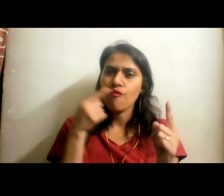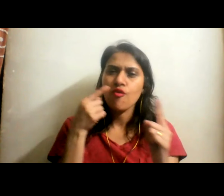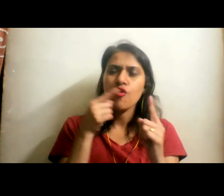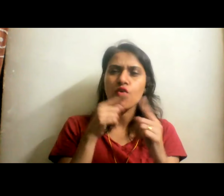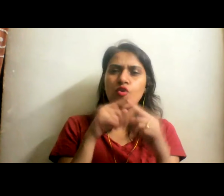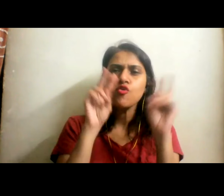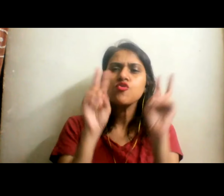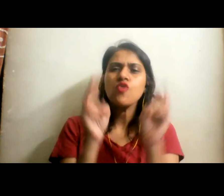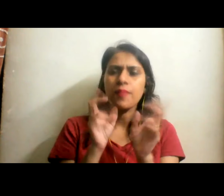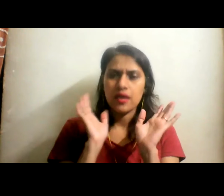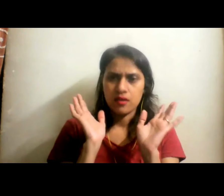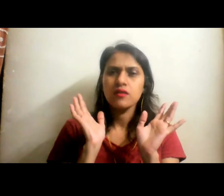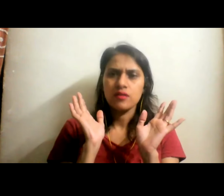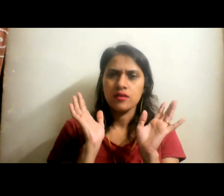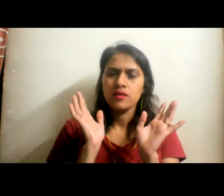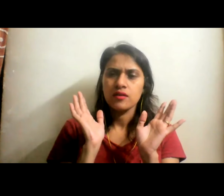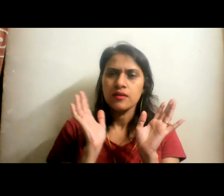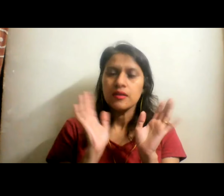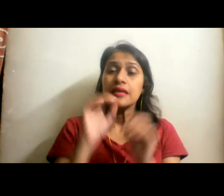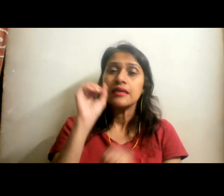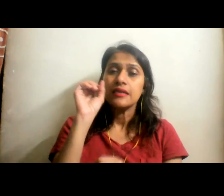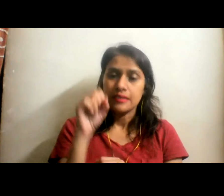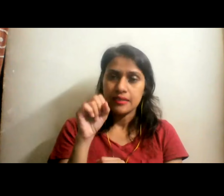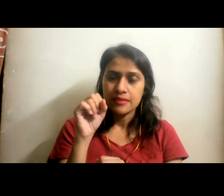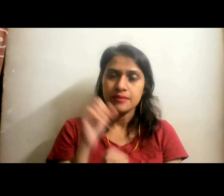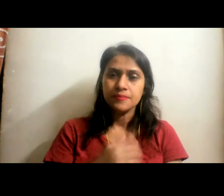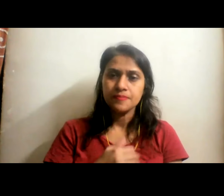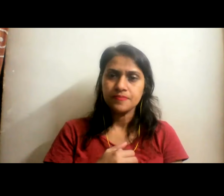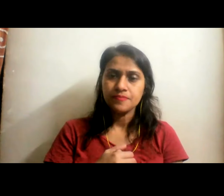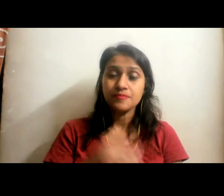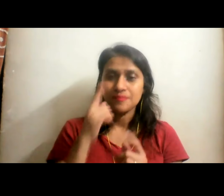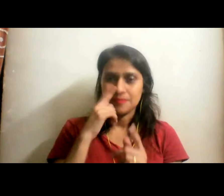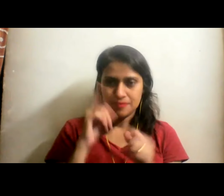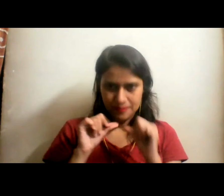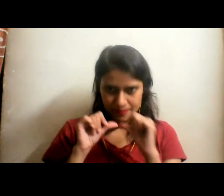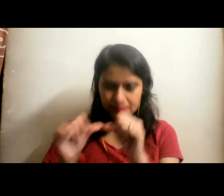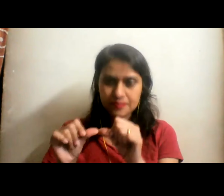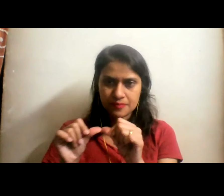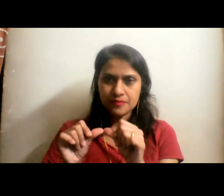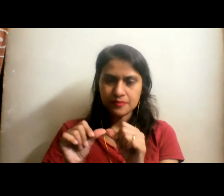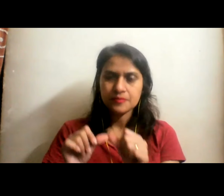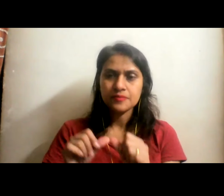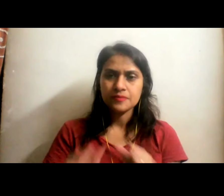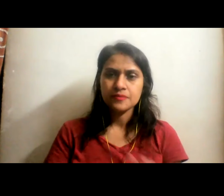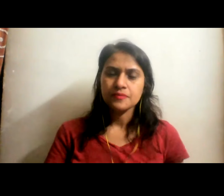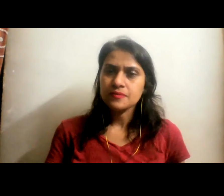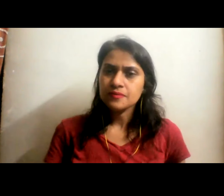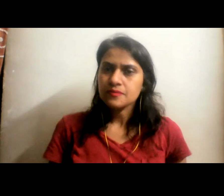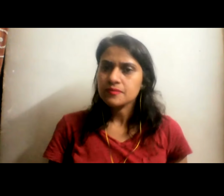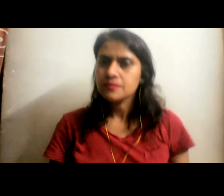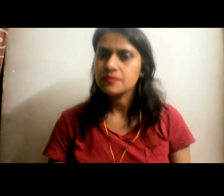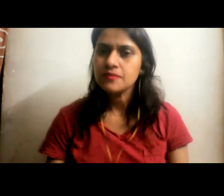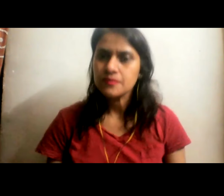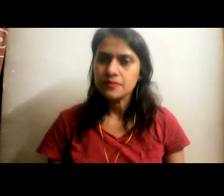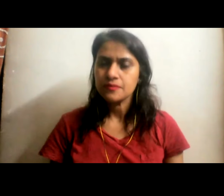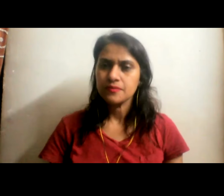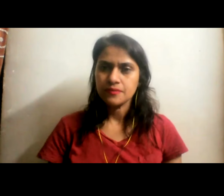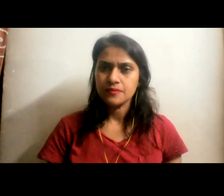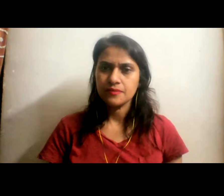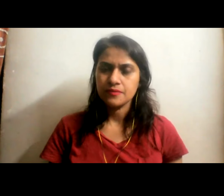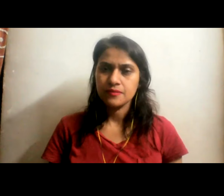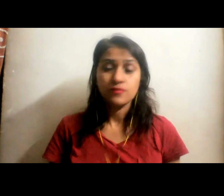Yeah. Maybe go into the cause, because see, on a specific please maybe just just tell me what you